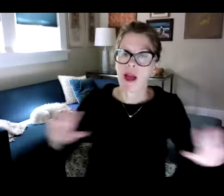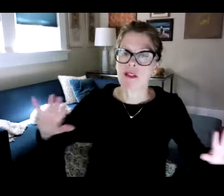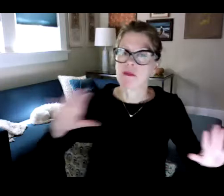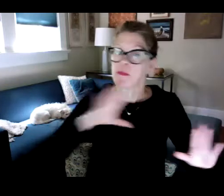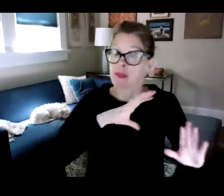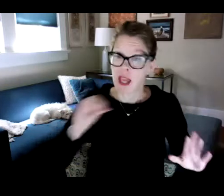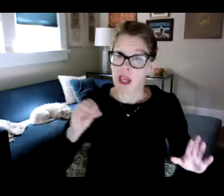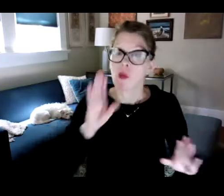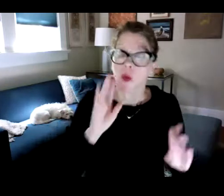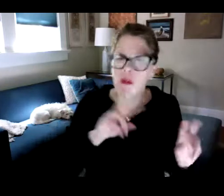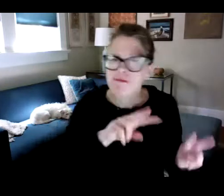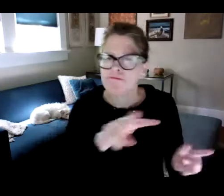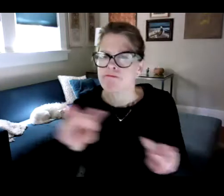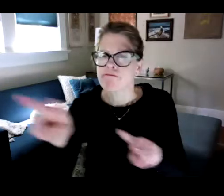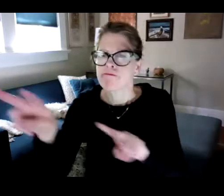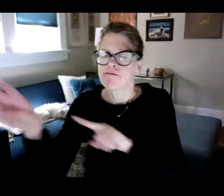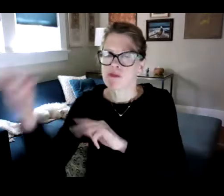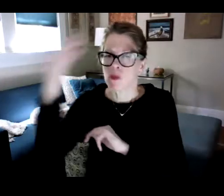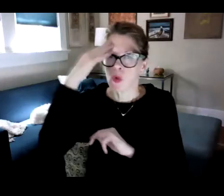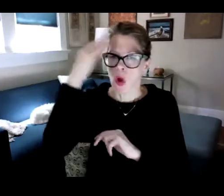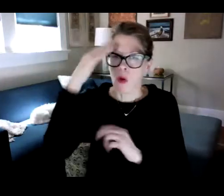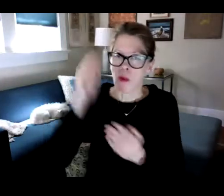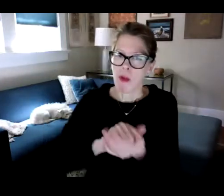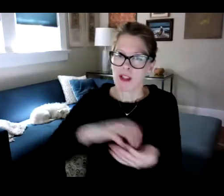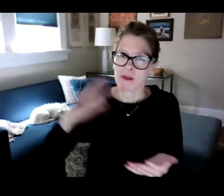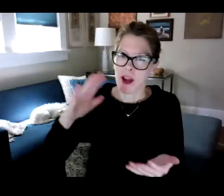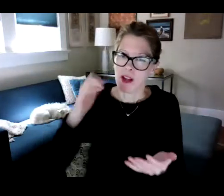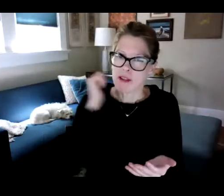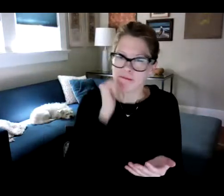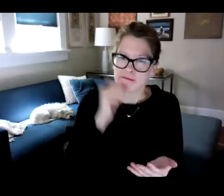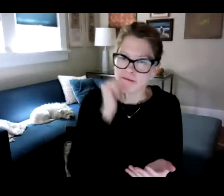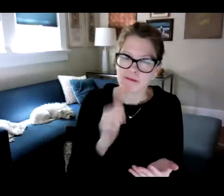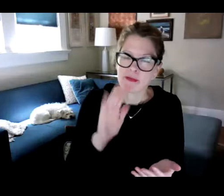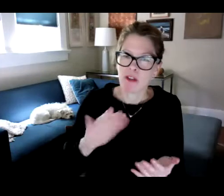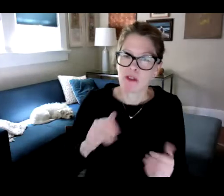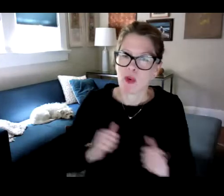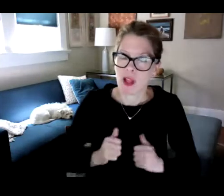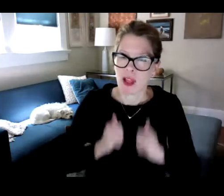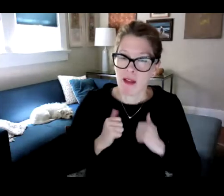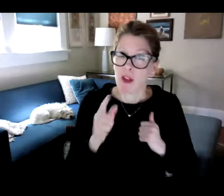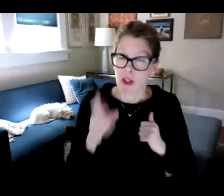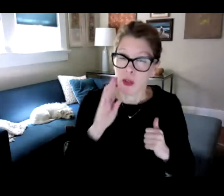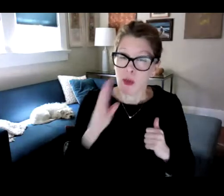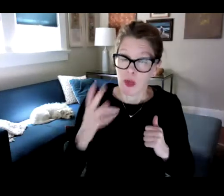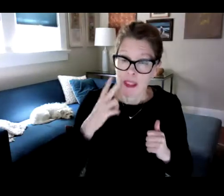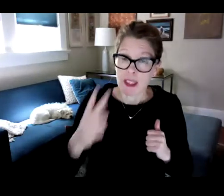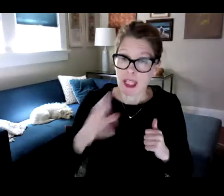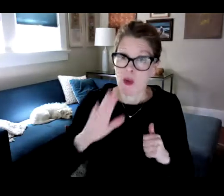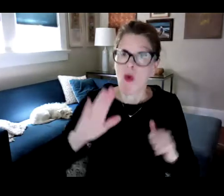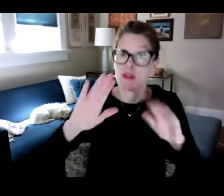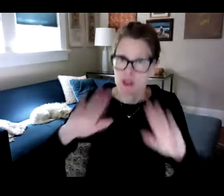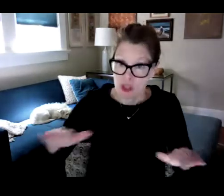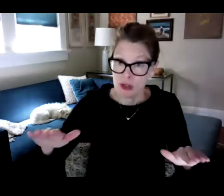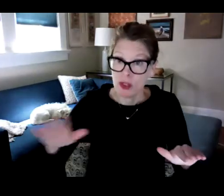of Jerusalem all the days of your life. May you live to see your children's children. May peace be